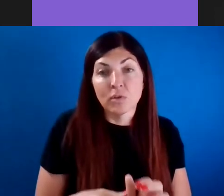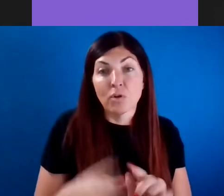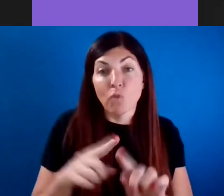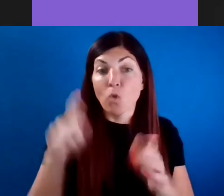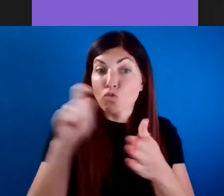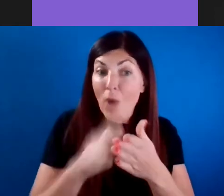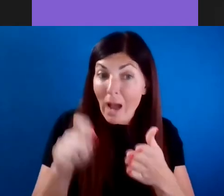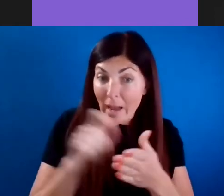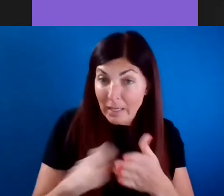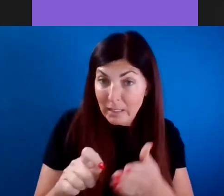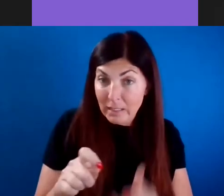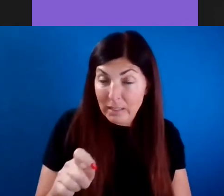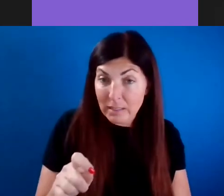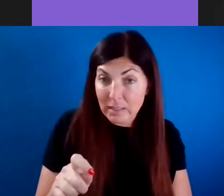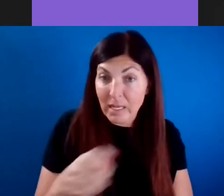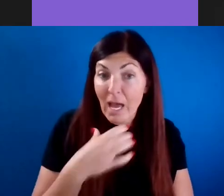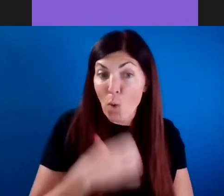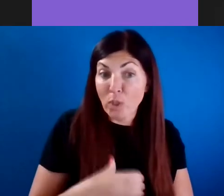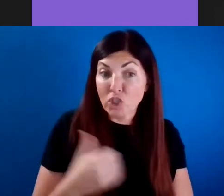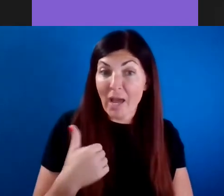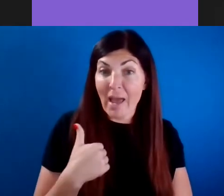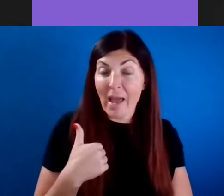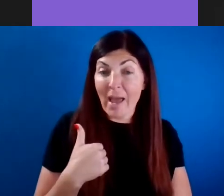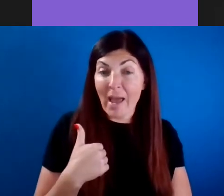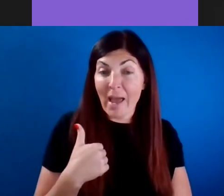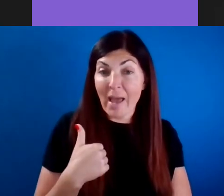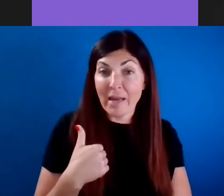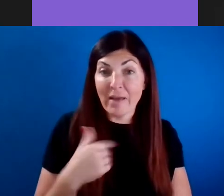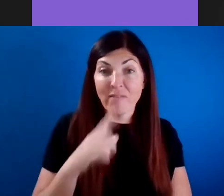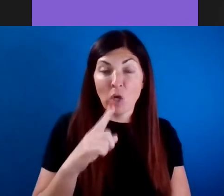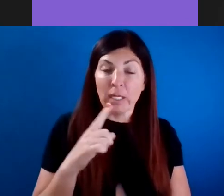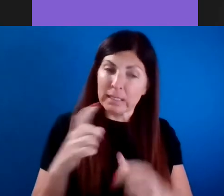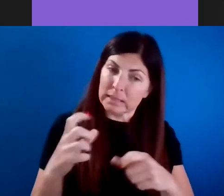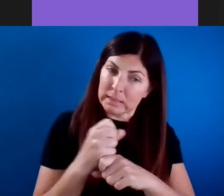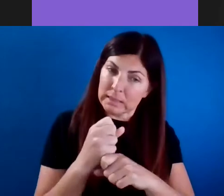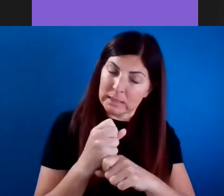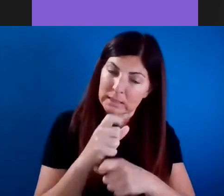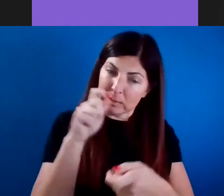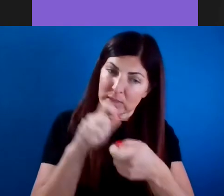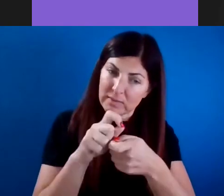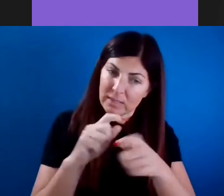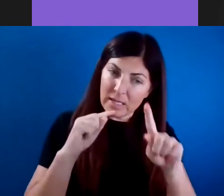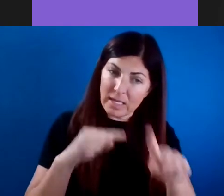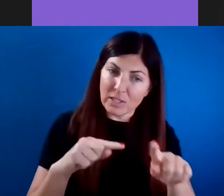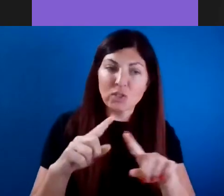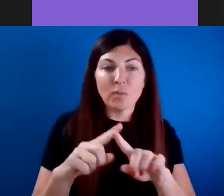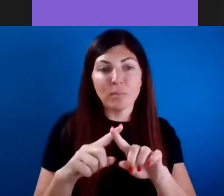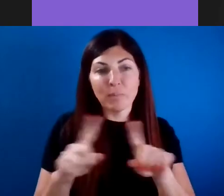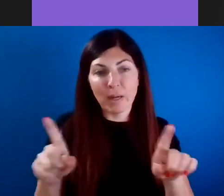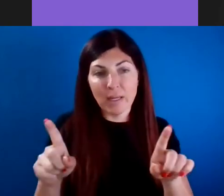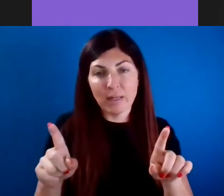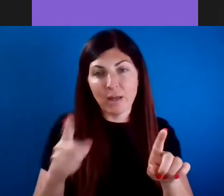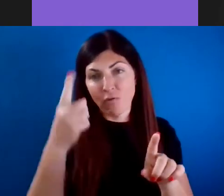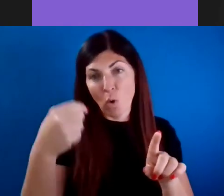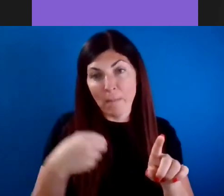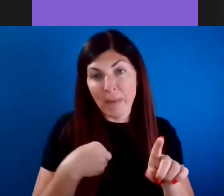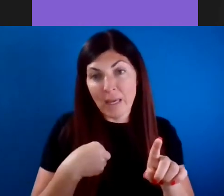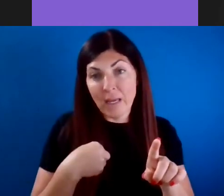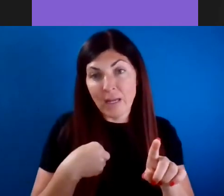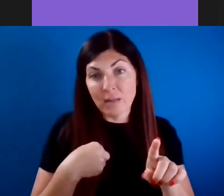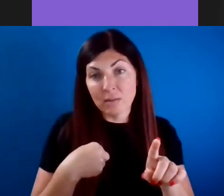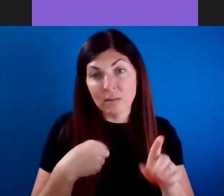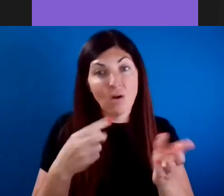writing, I wish I had a very linear, concise answer for you. For me, it's honestly just been